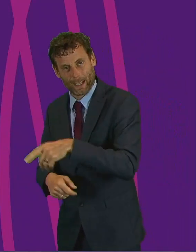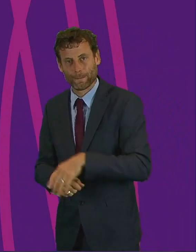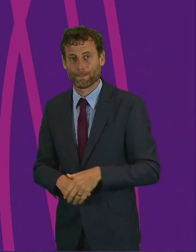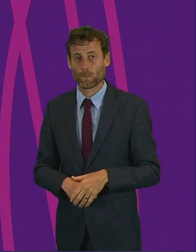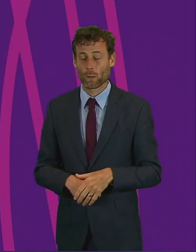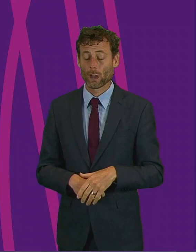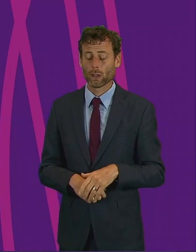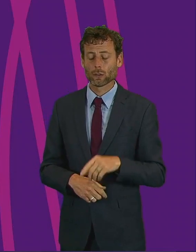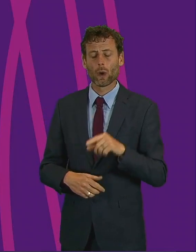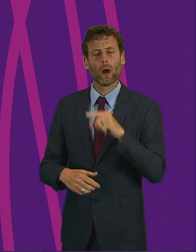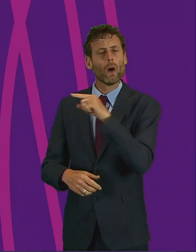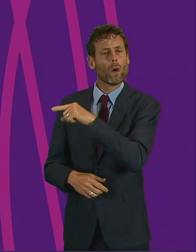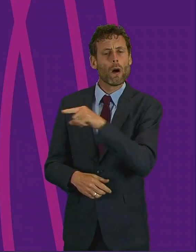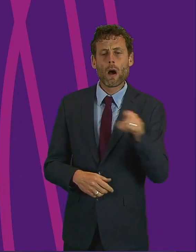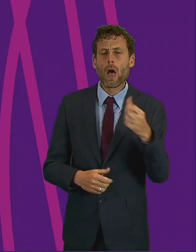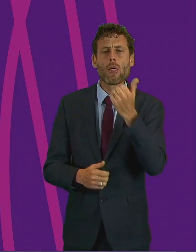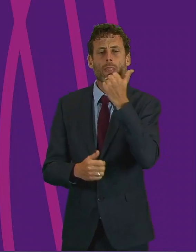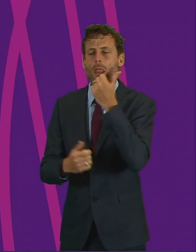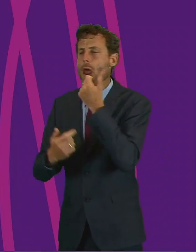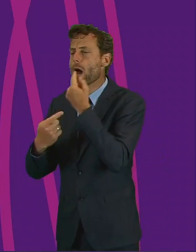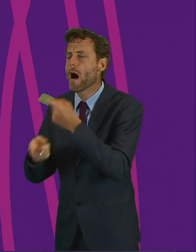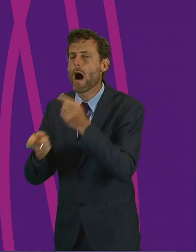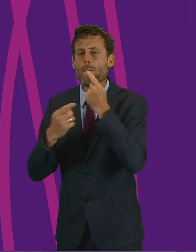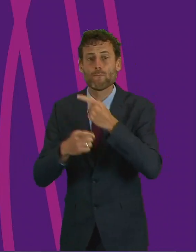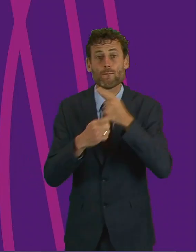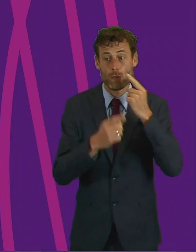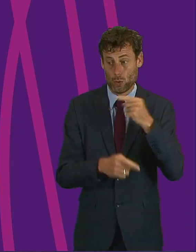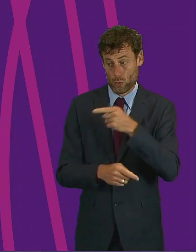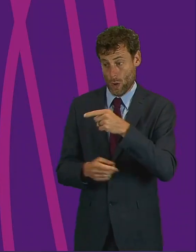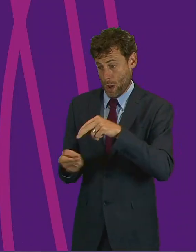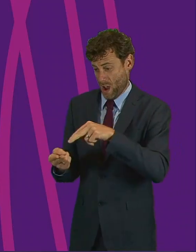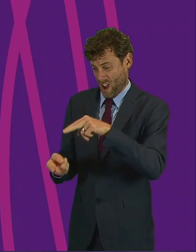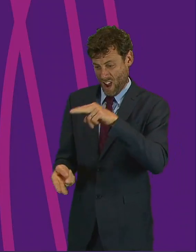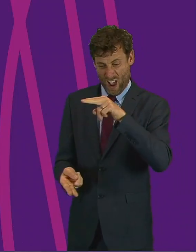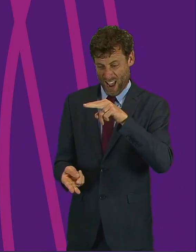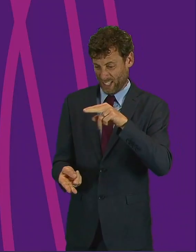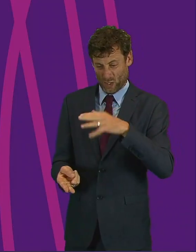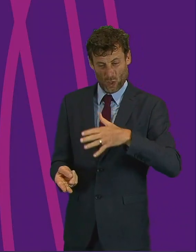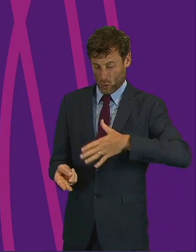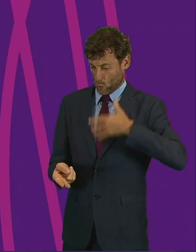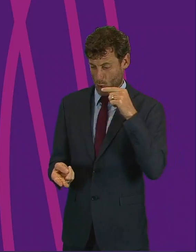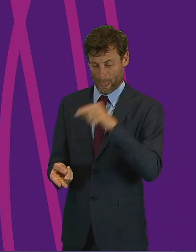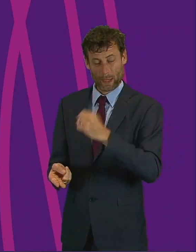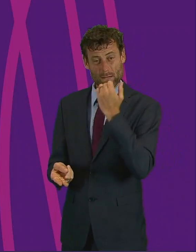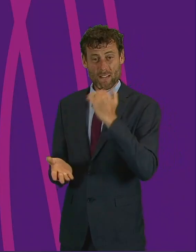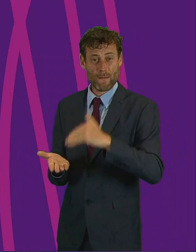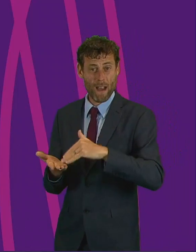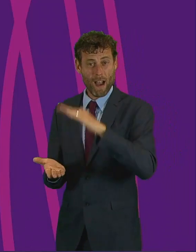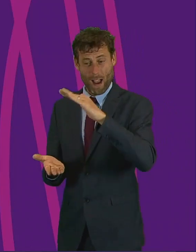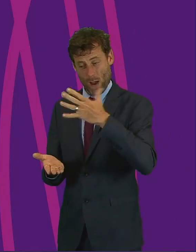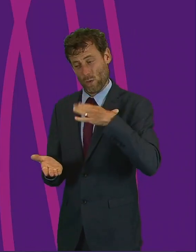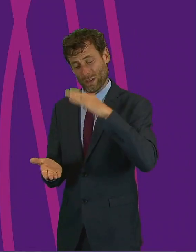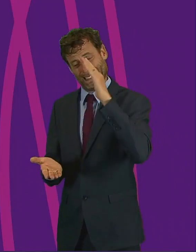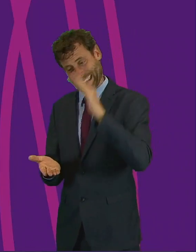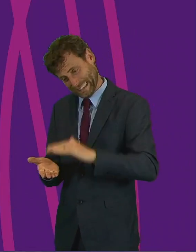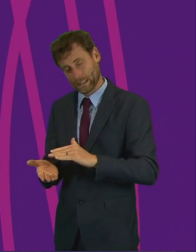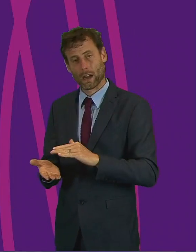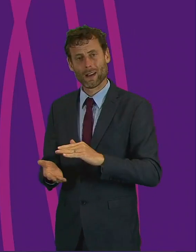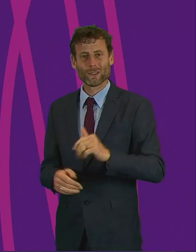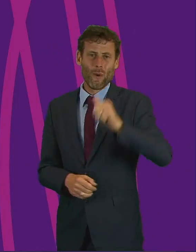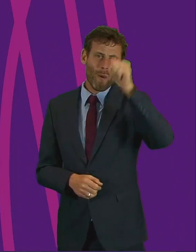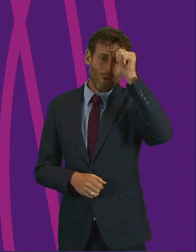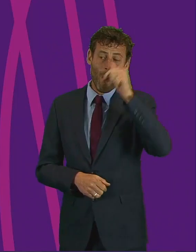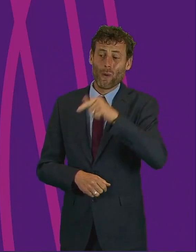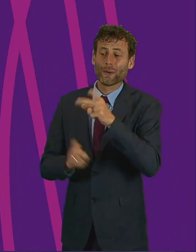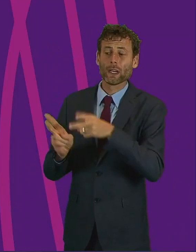us would wish, and I'm also aware that no statistical trend will console those who have lost loved ones to the virus, and my